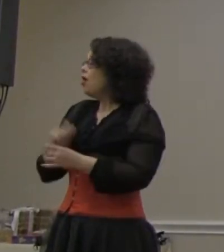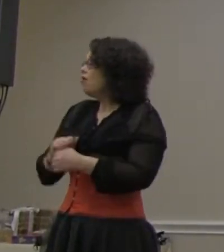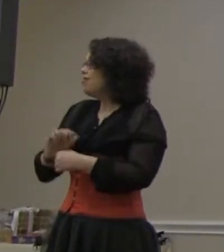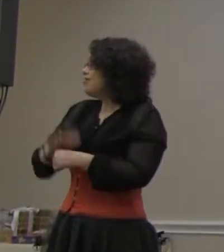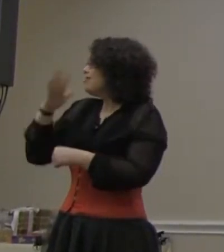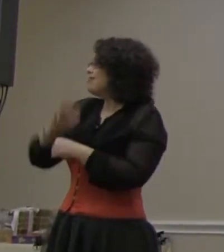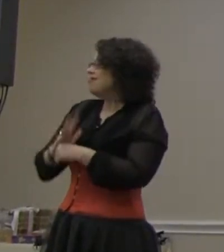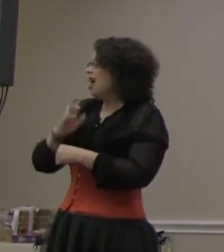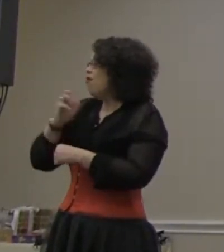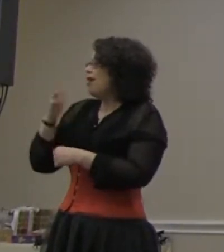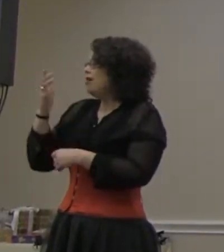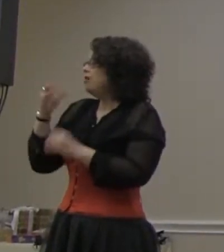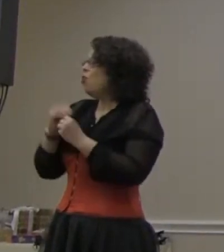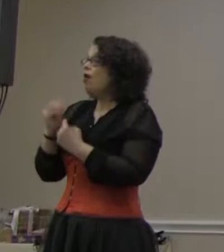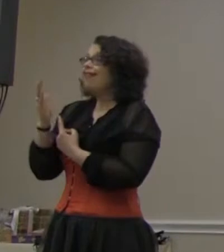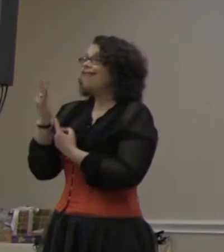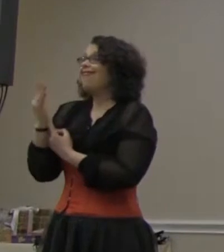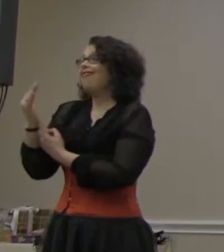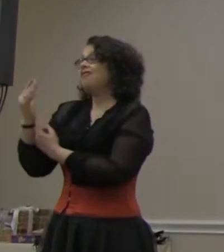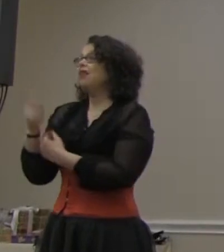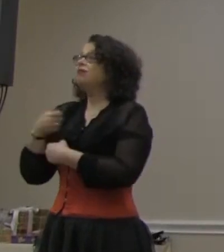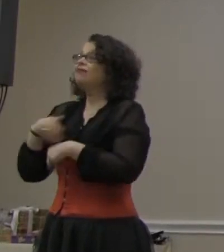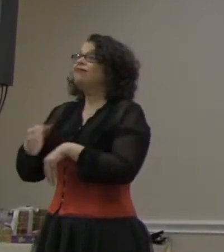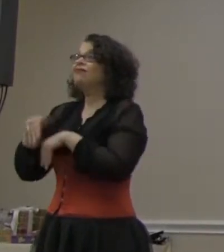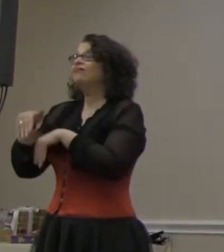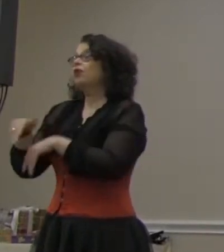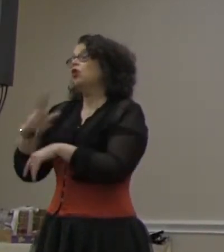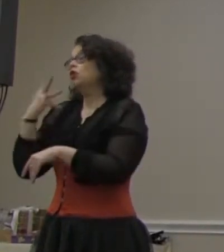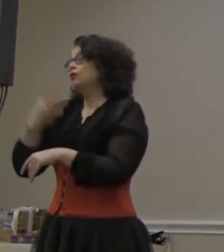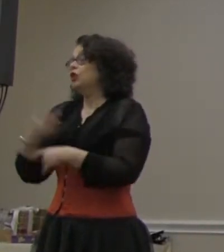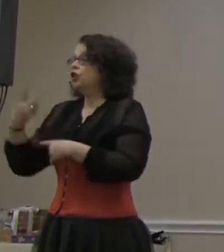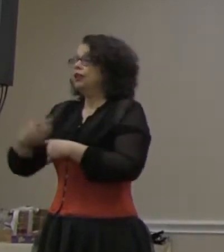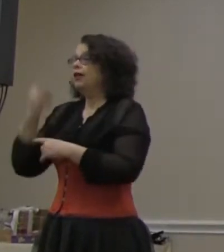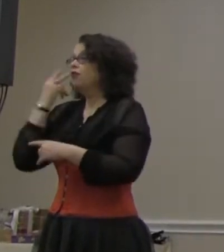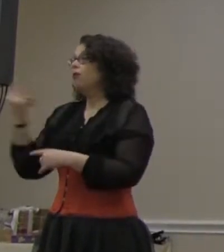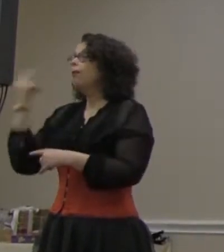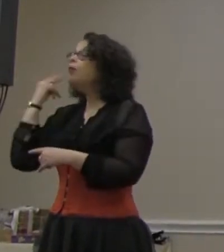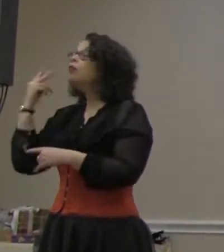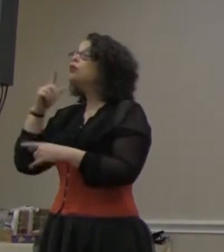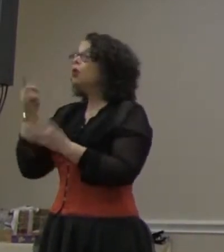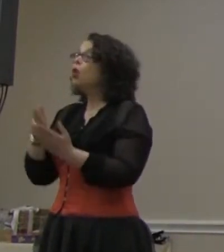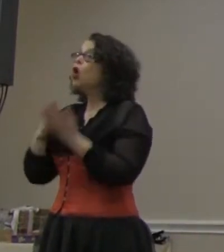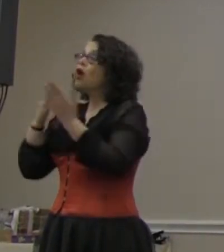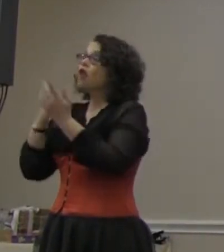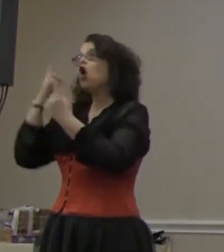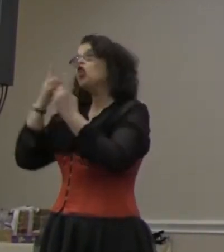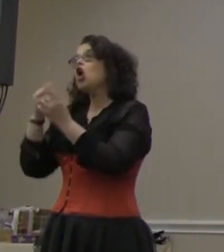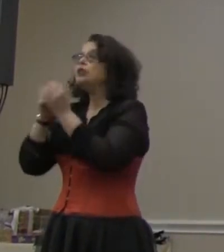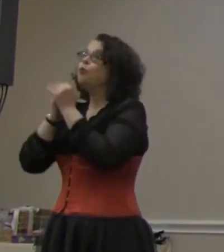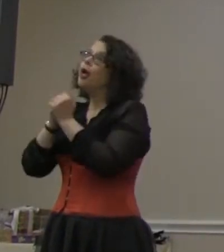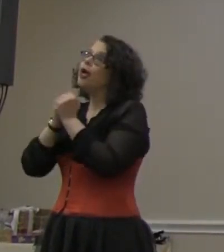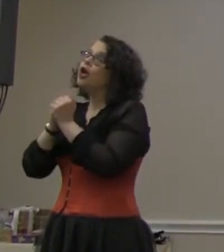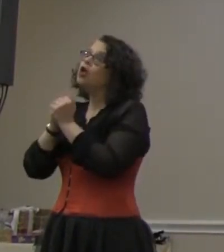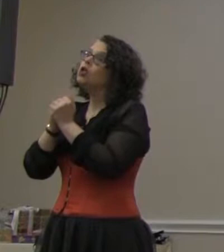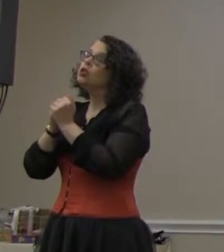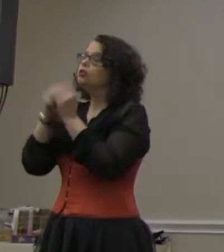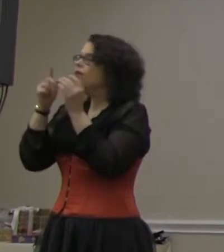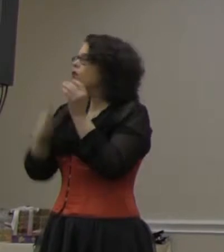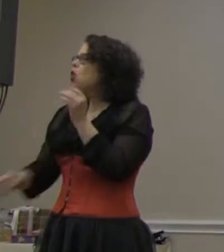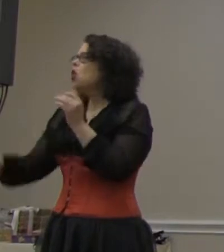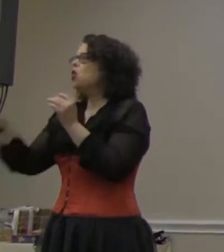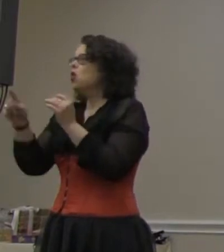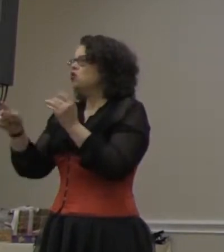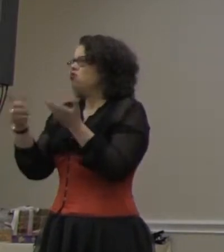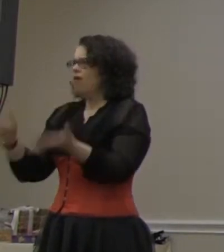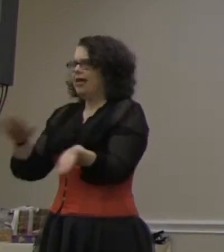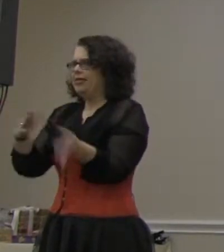our candlelight vigils on the Transgender Day of Remembrance when we offer up our thoughts and prayers for those who are